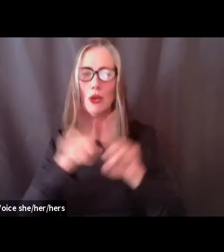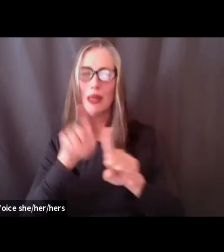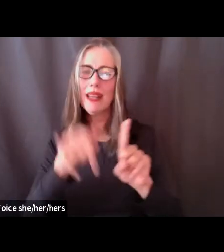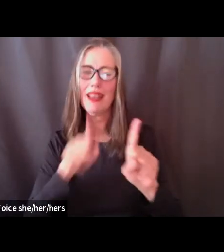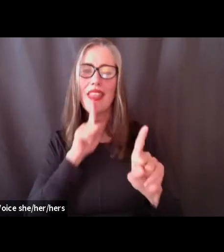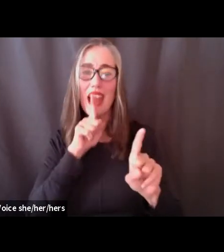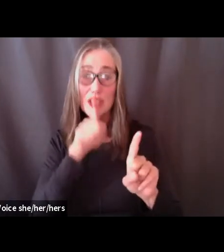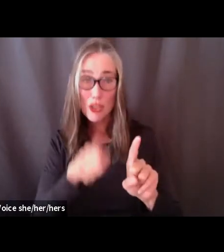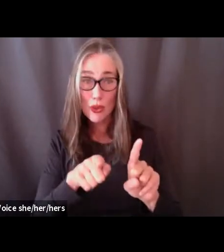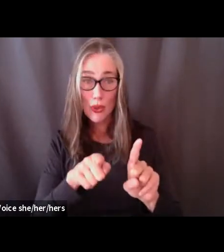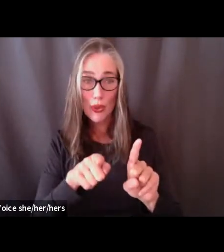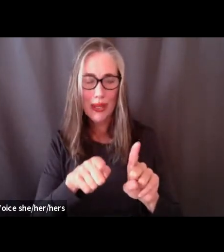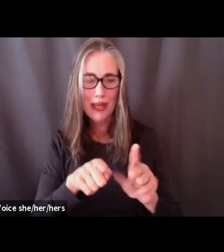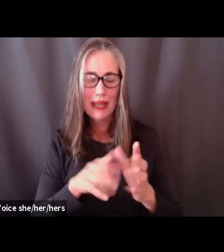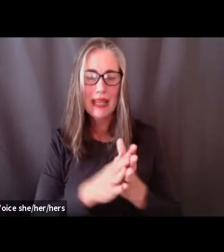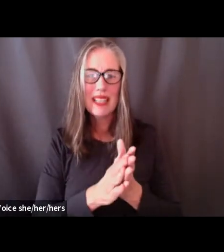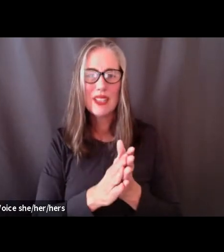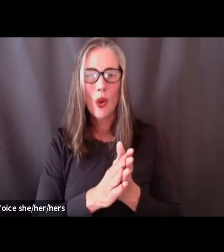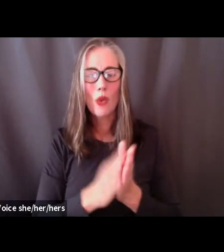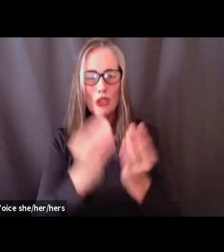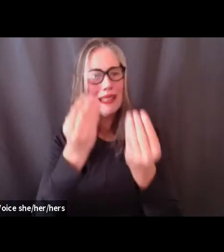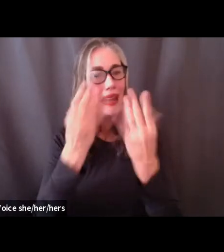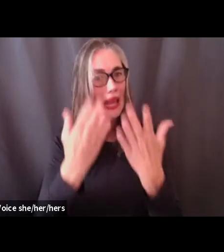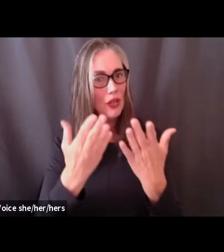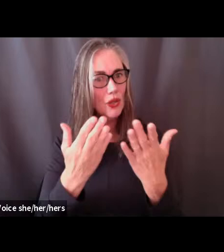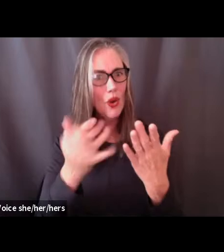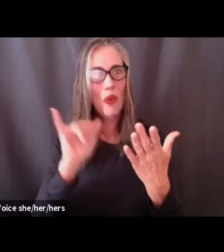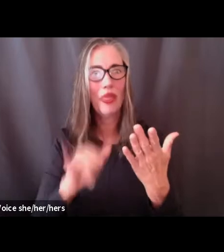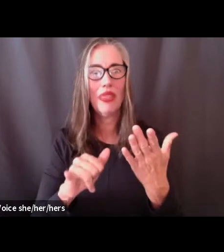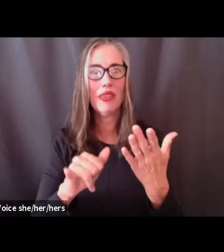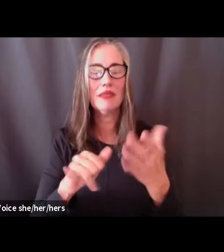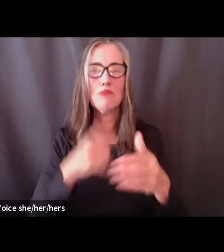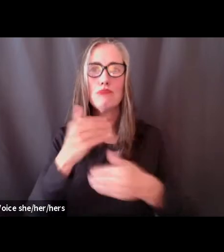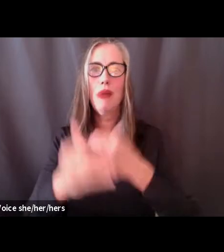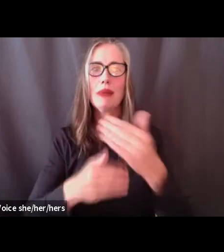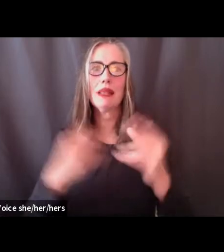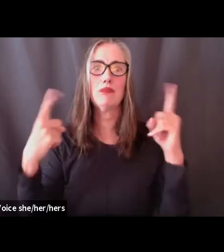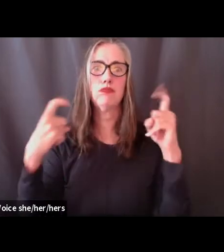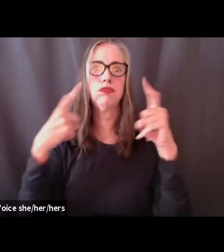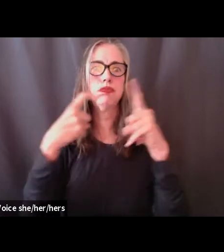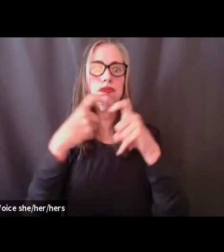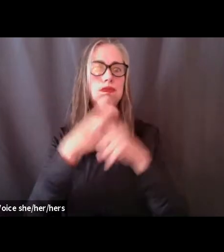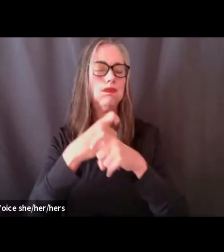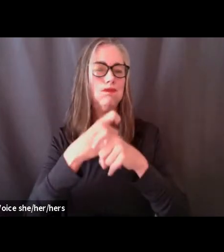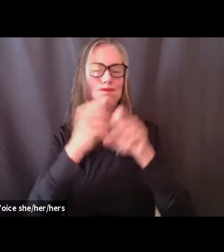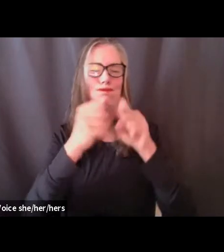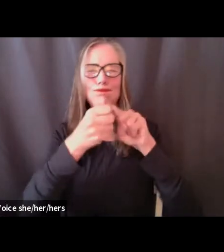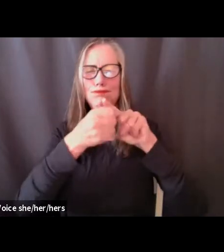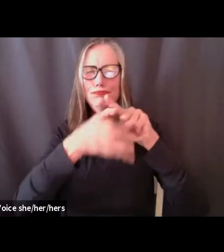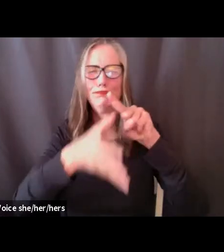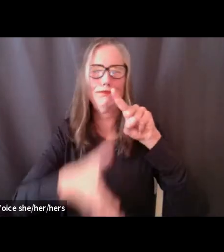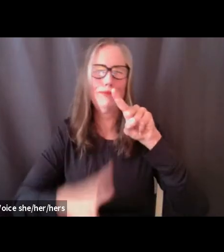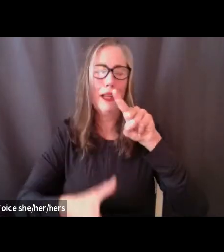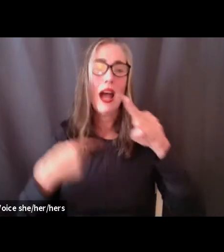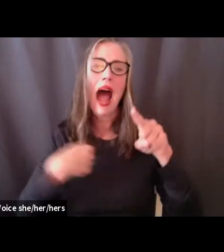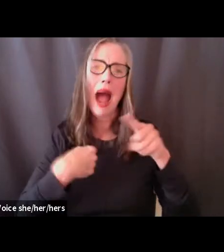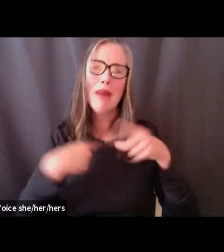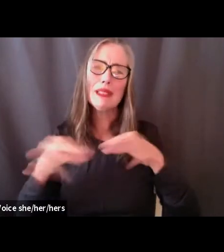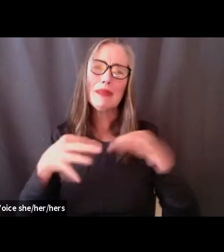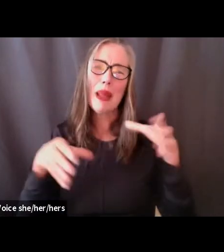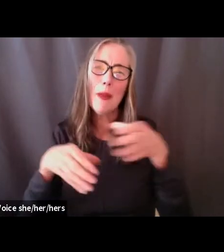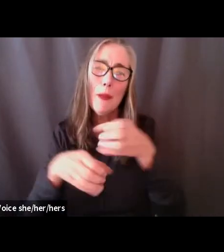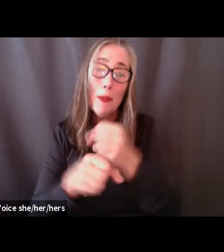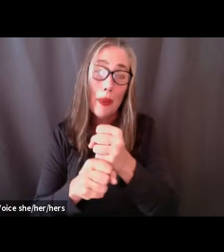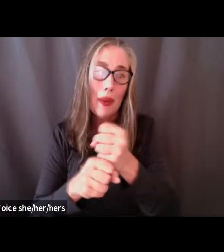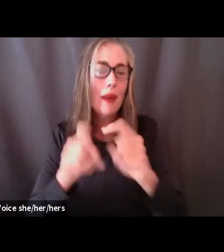compressed redistricting process. As I think most people know, we're not even going to get the final maps until almost to the end of